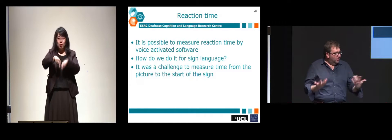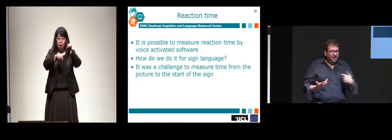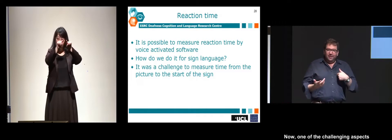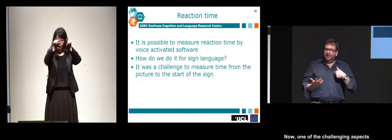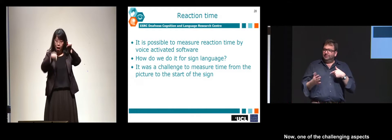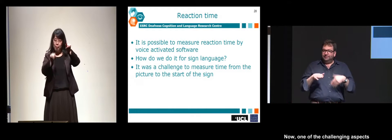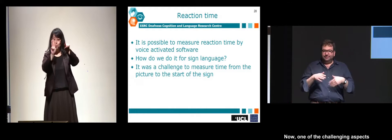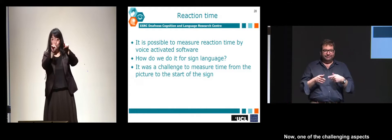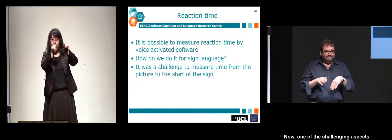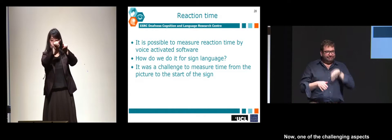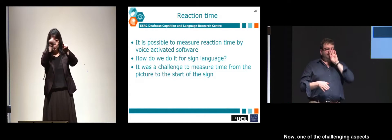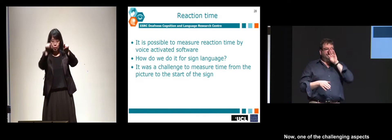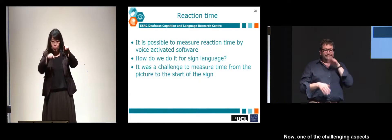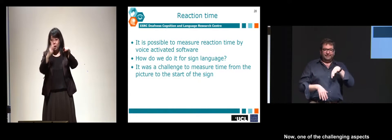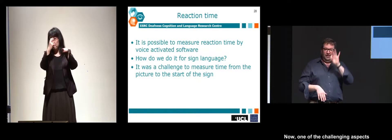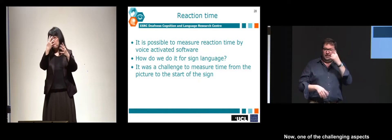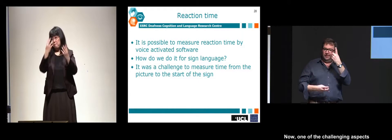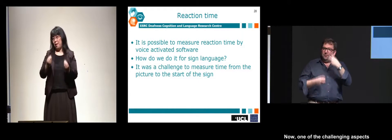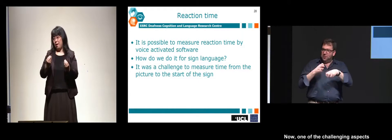Now,